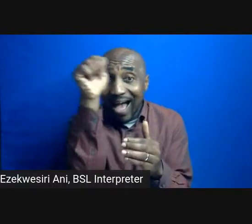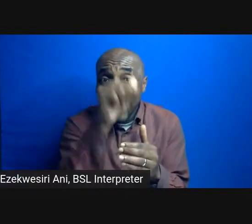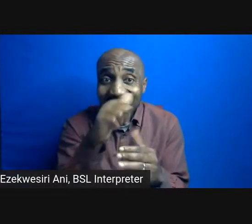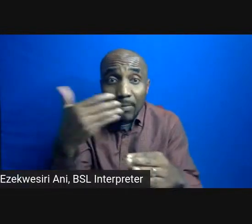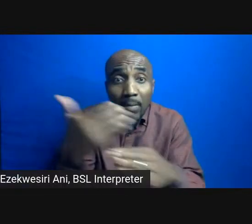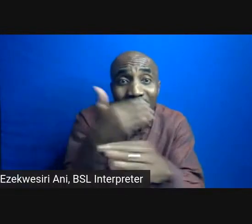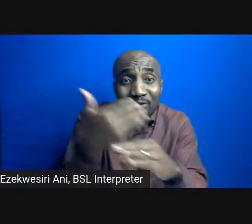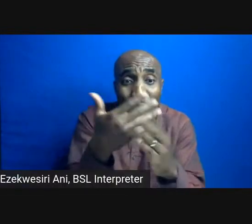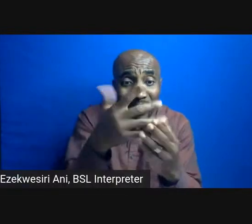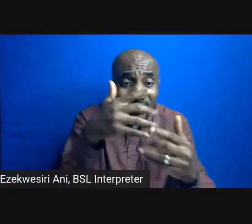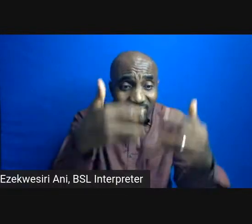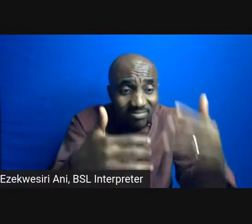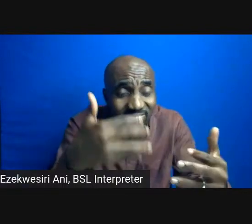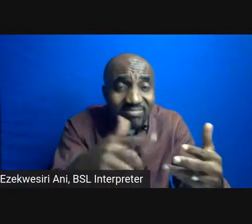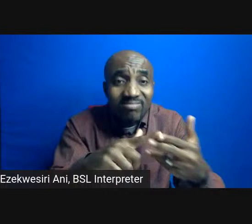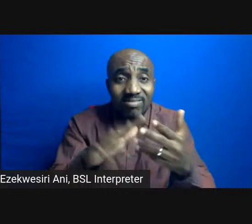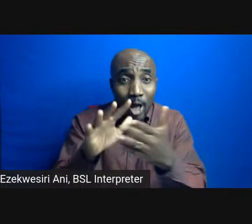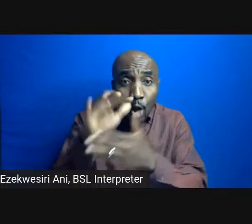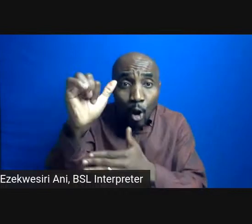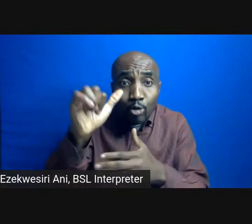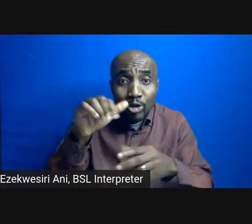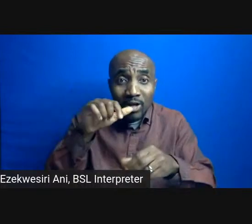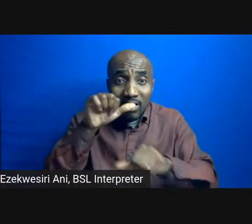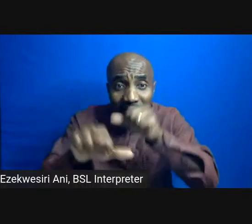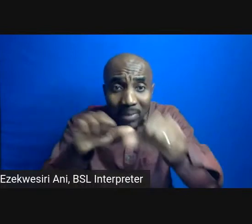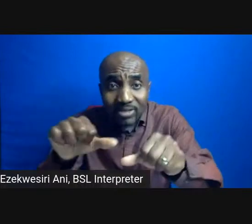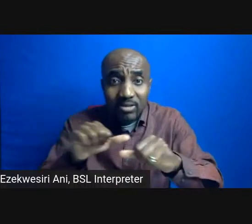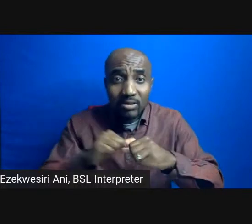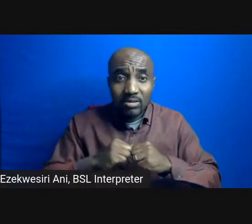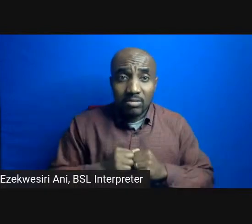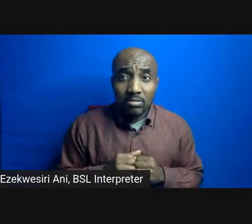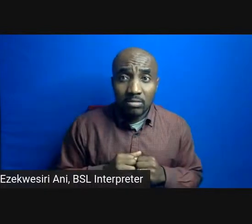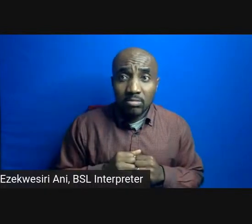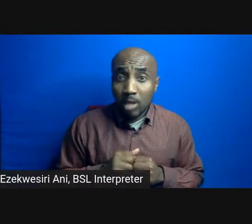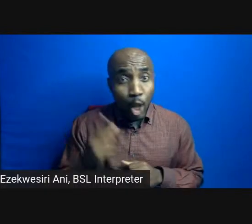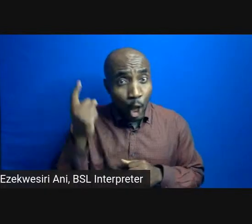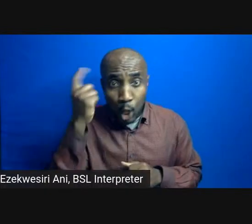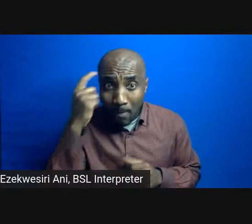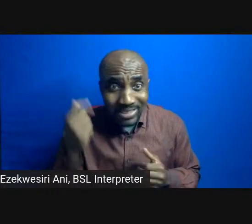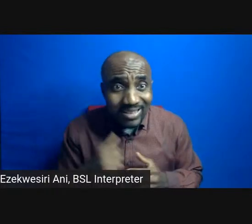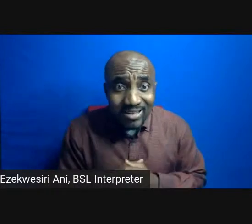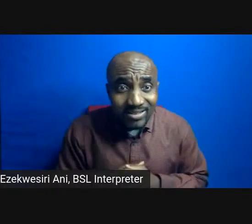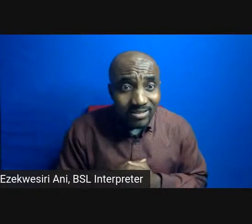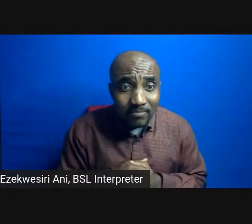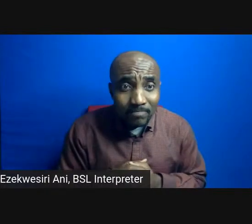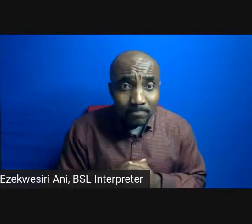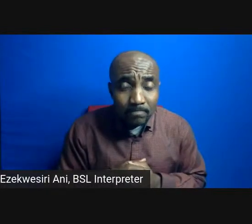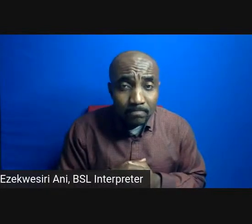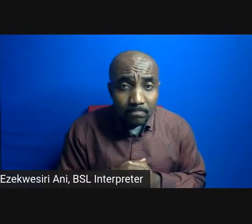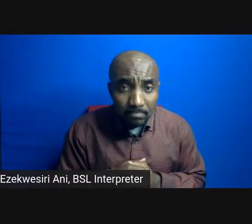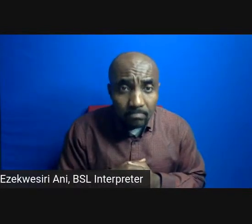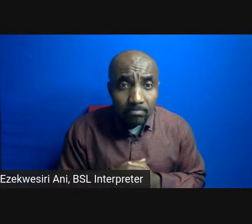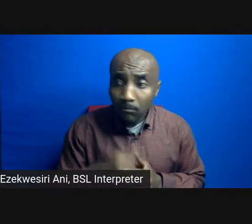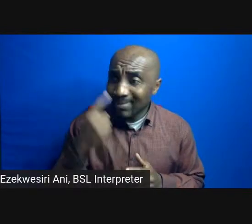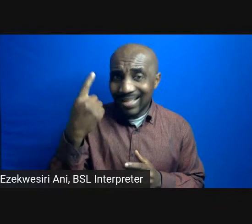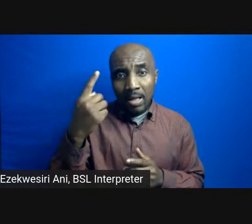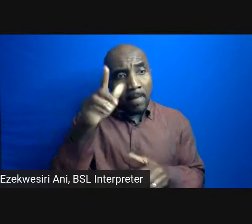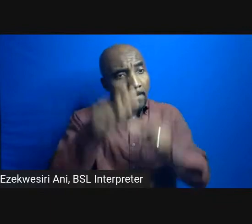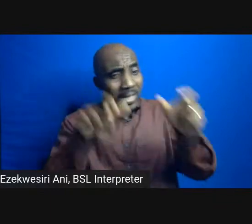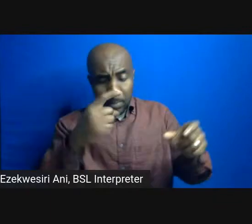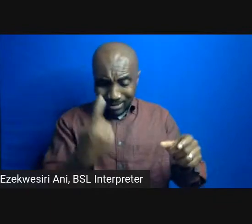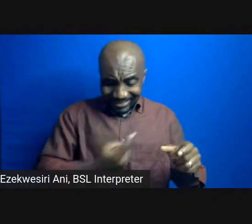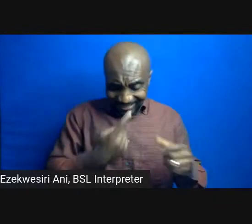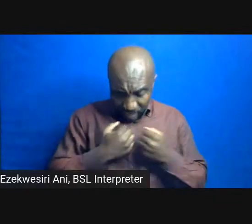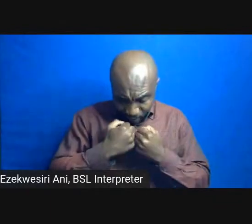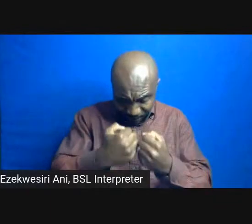performance, culture patterns, even in common sense, in the self-image of people,